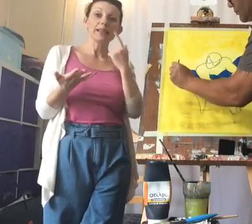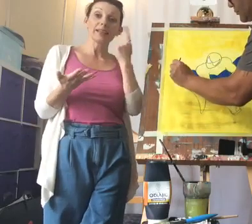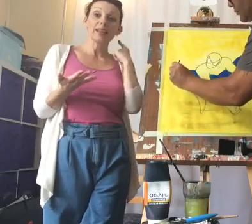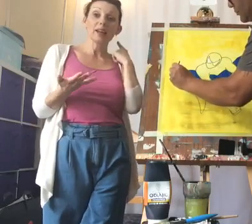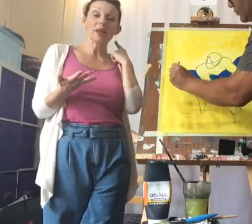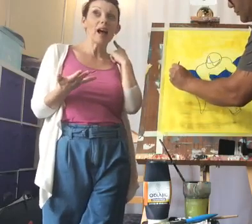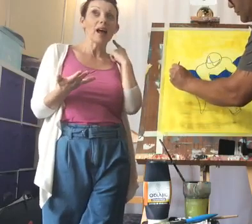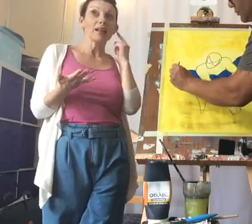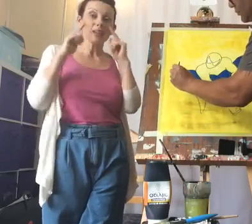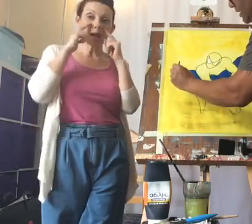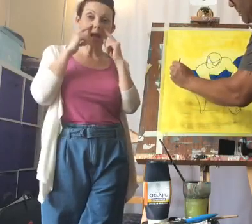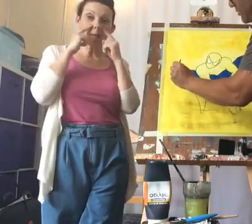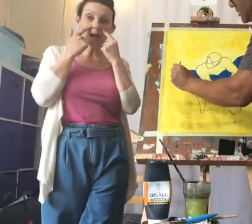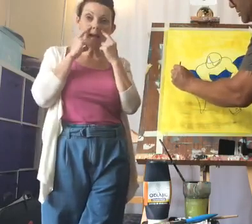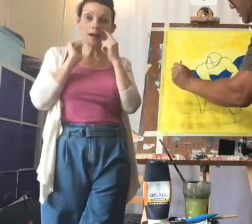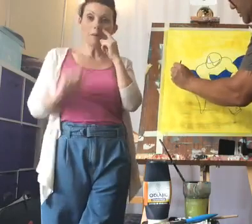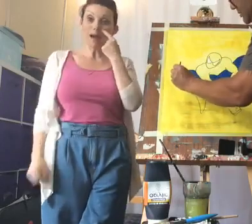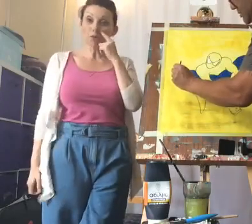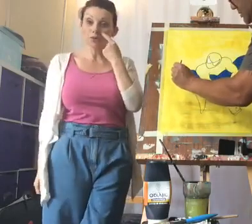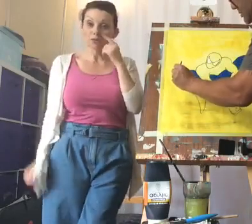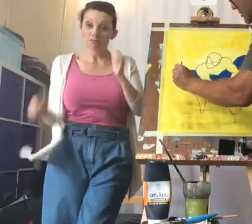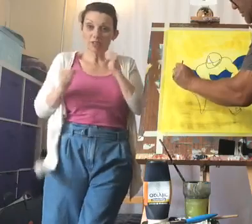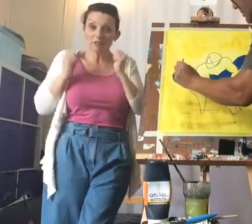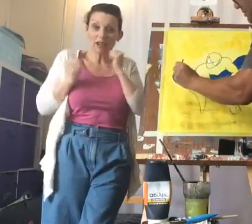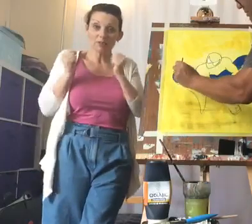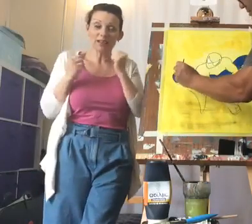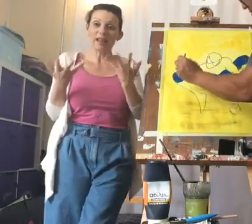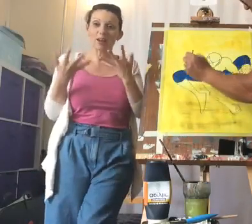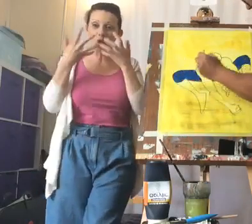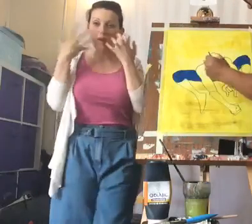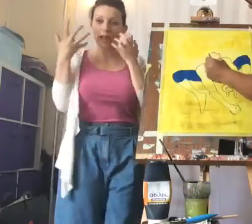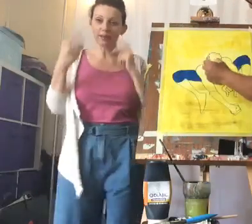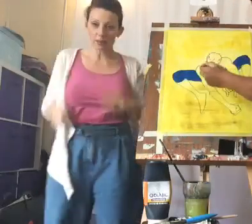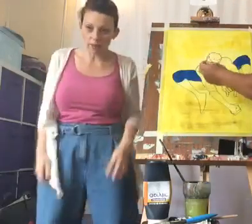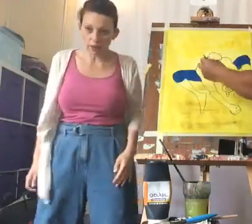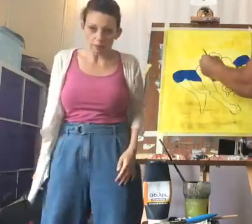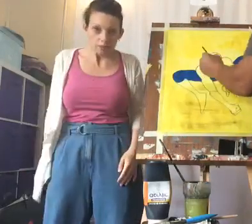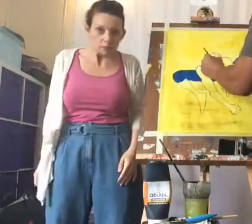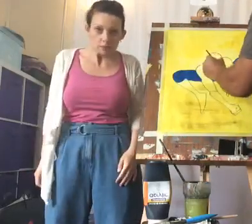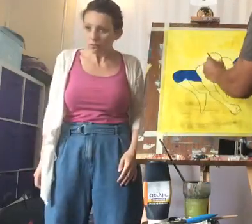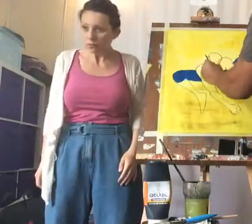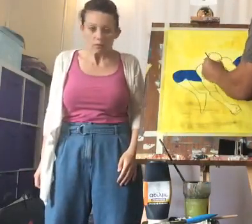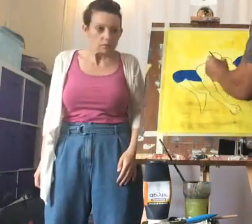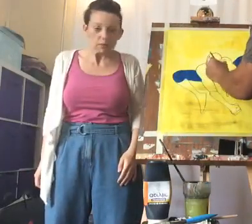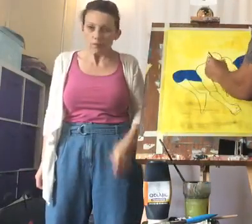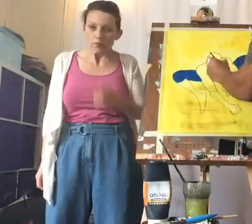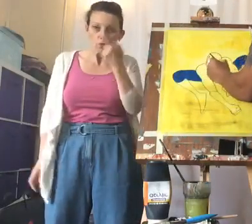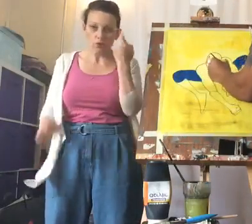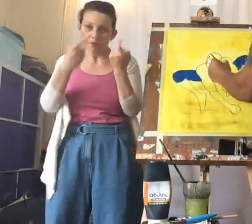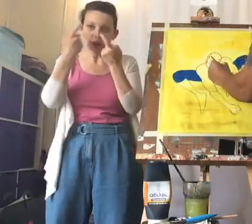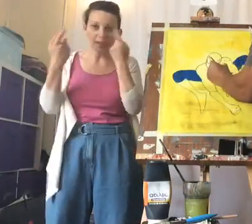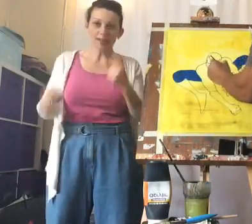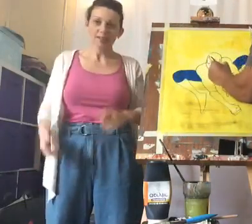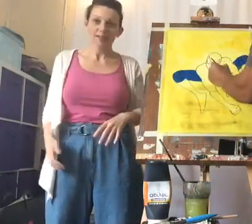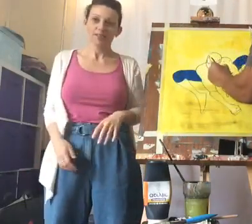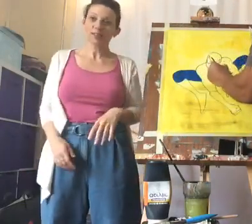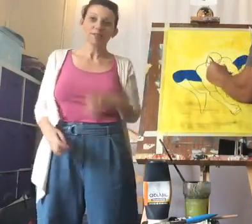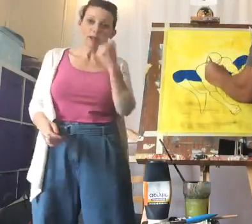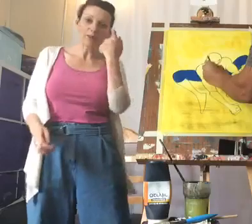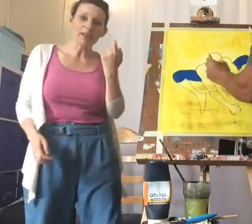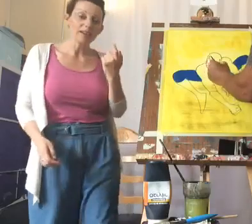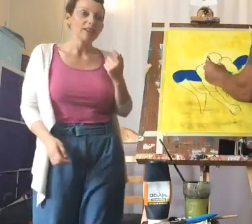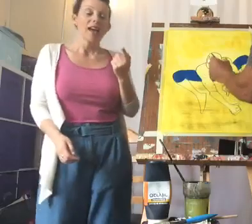And yesterday we had A mouse. A mouse running around, and now our cat is like that, She keeps looking for trying it. to find it.